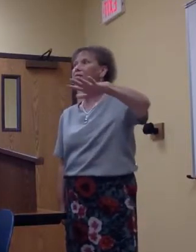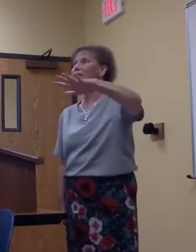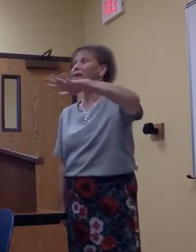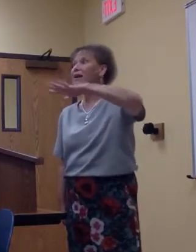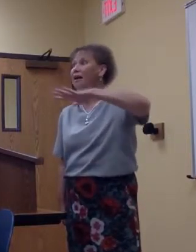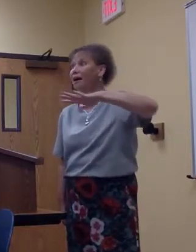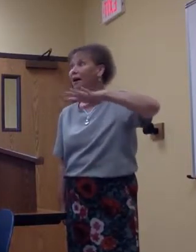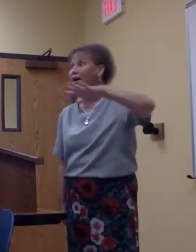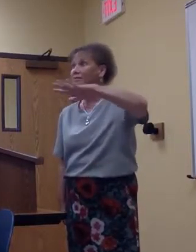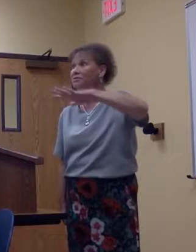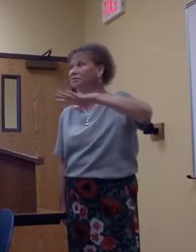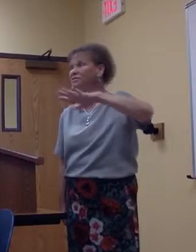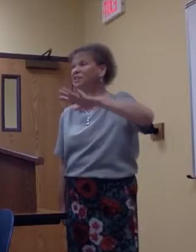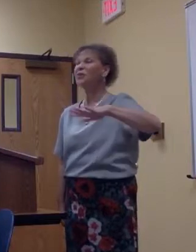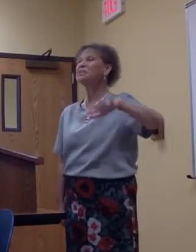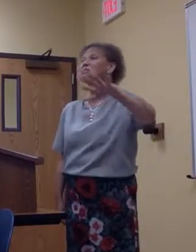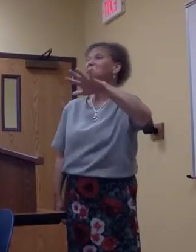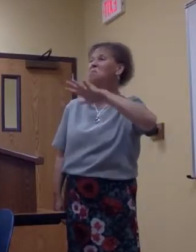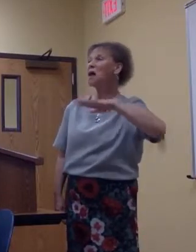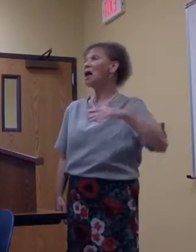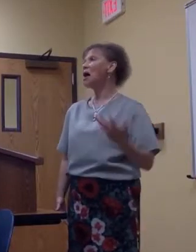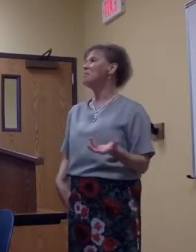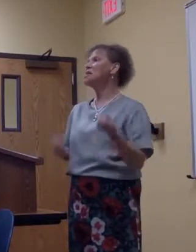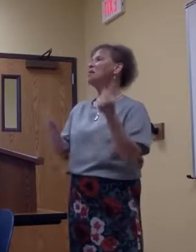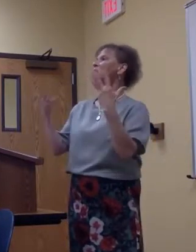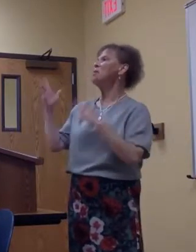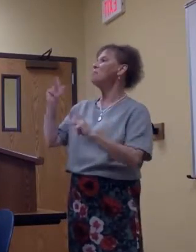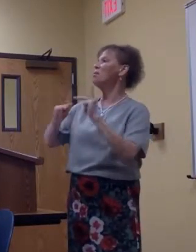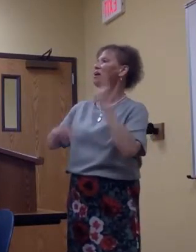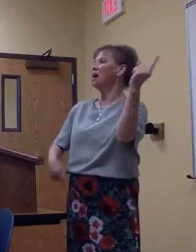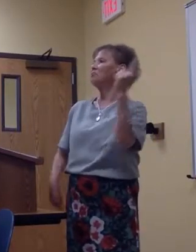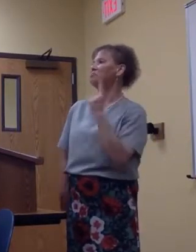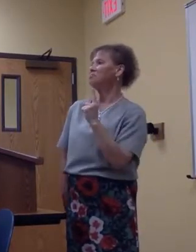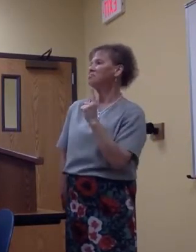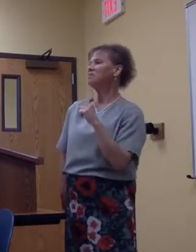area of, it's how many people came?